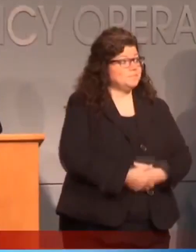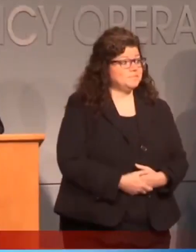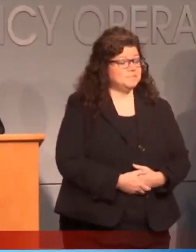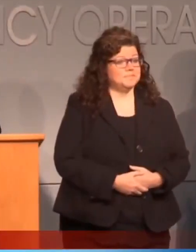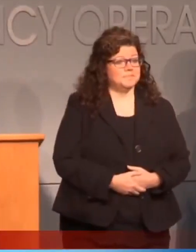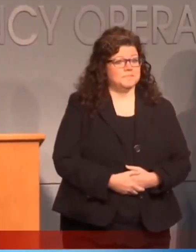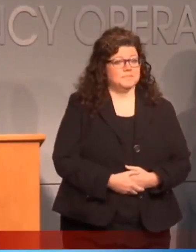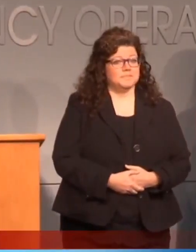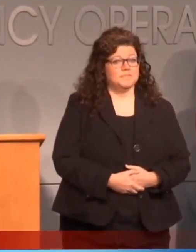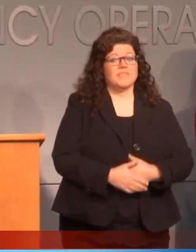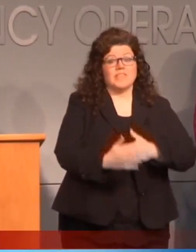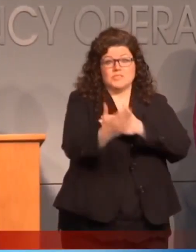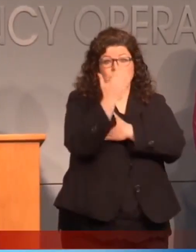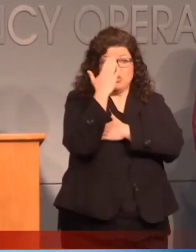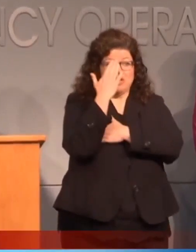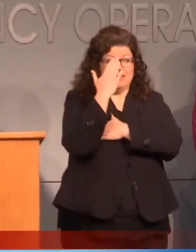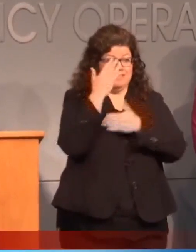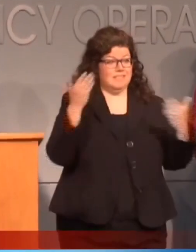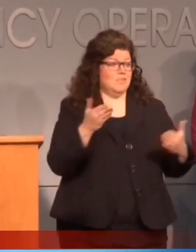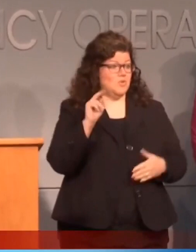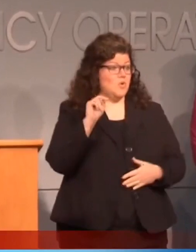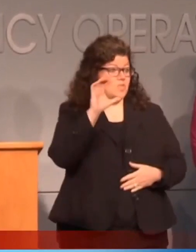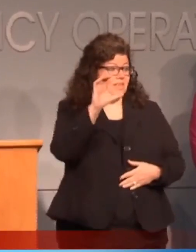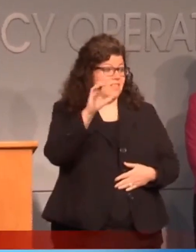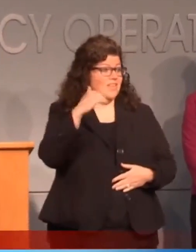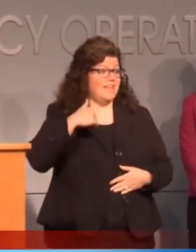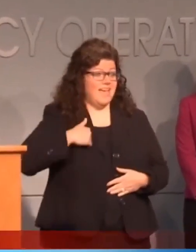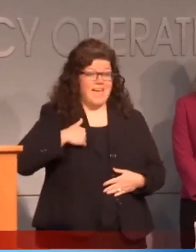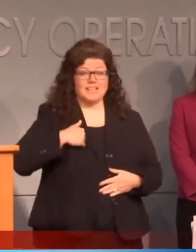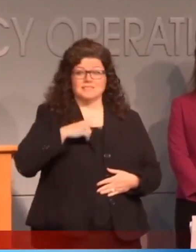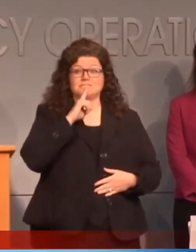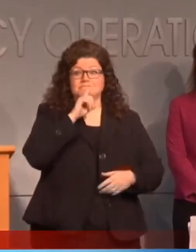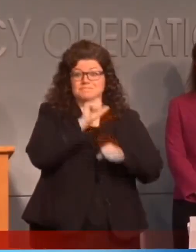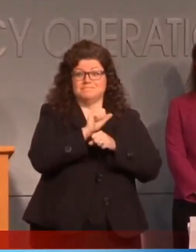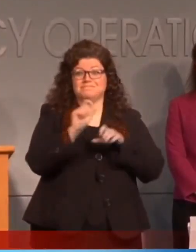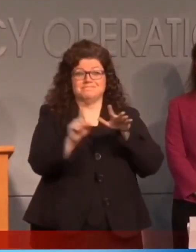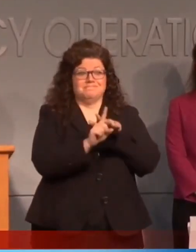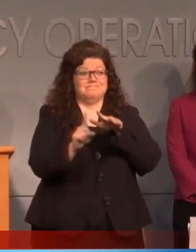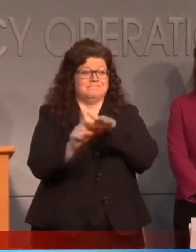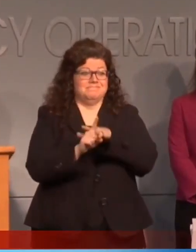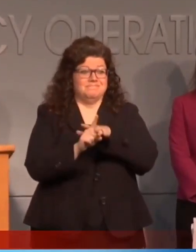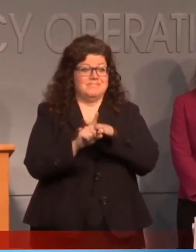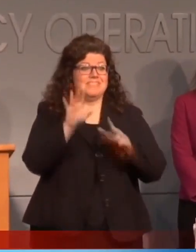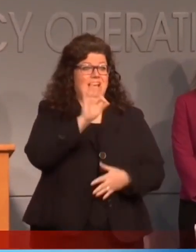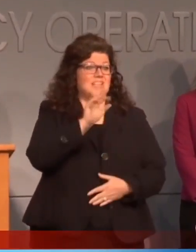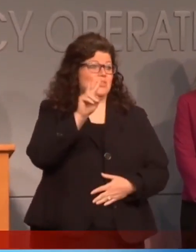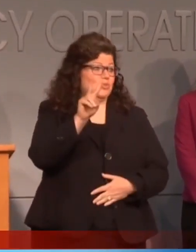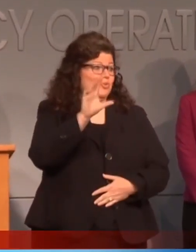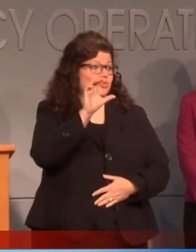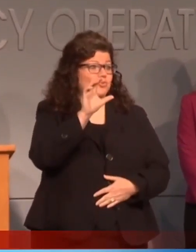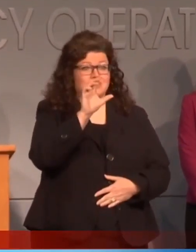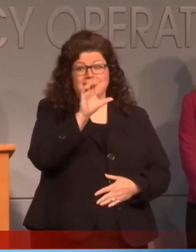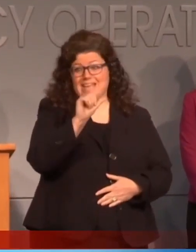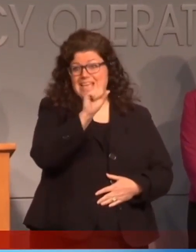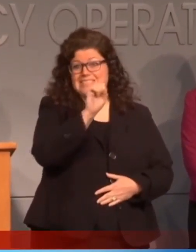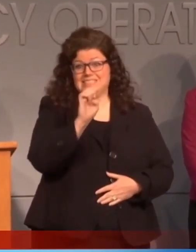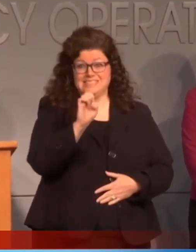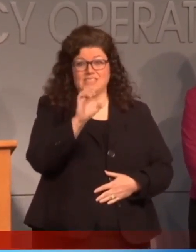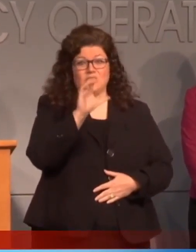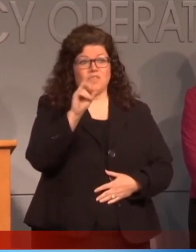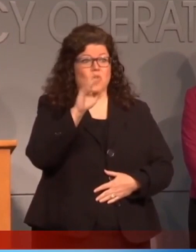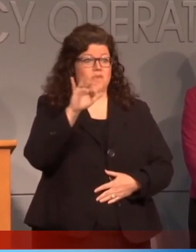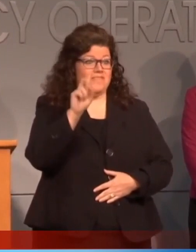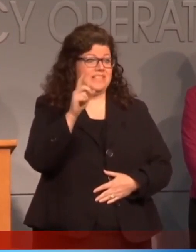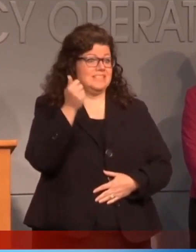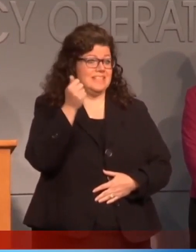This morning, North Carolina now has 97 positive cases of the new coronavirus,